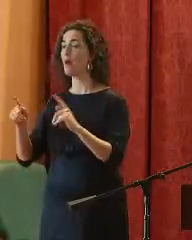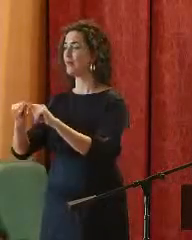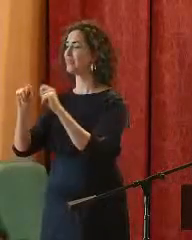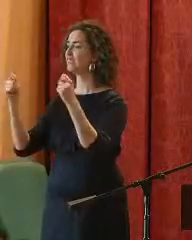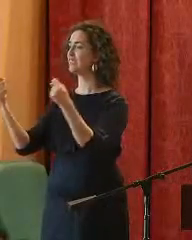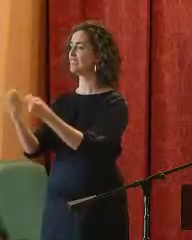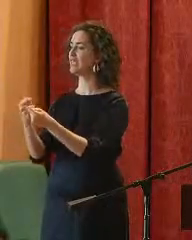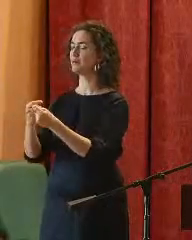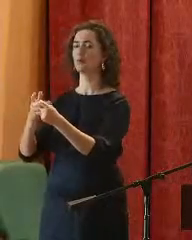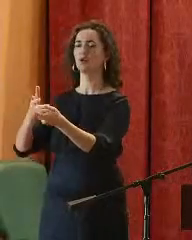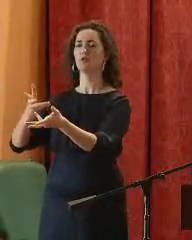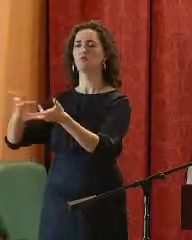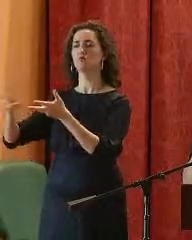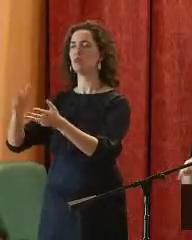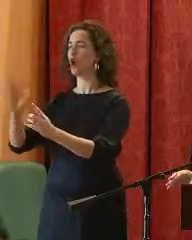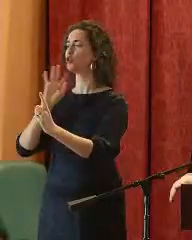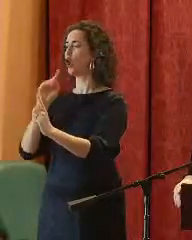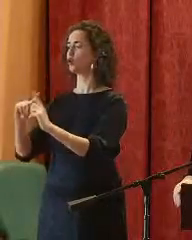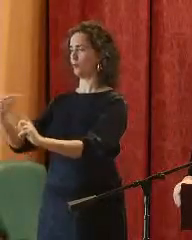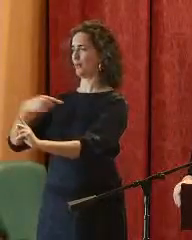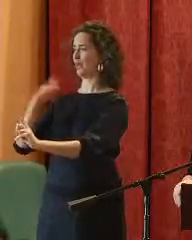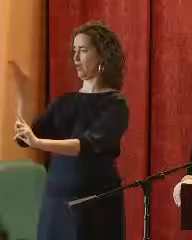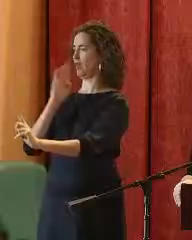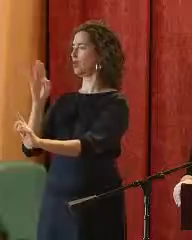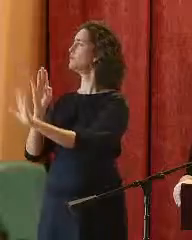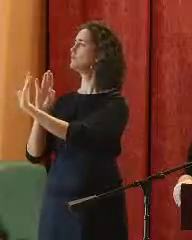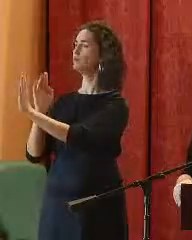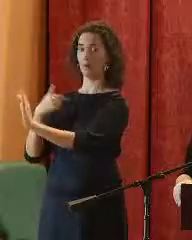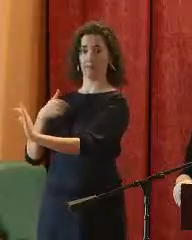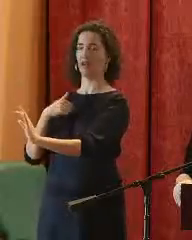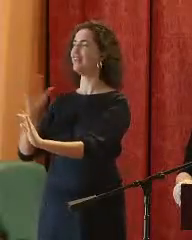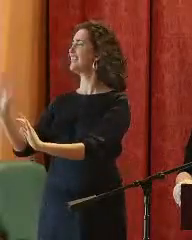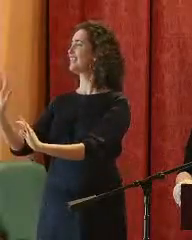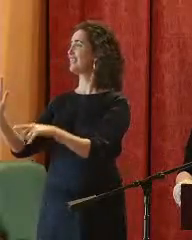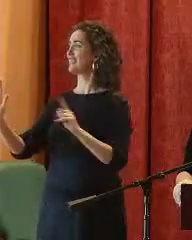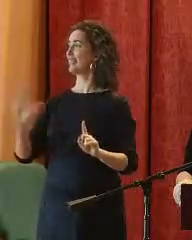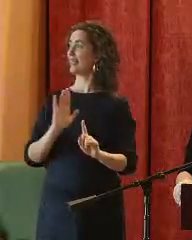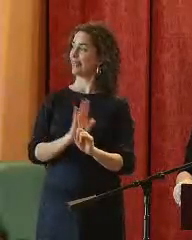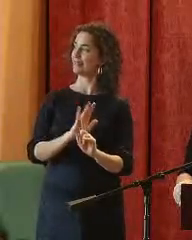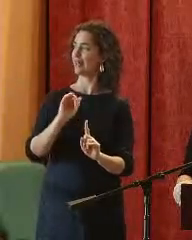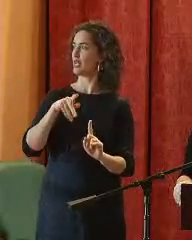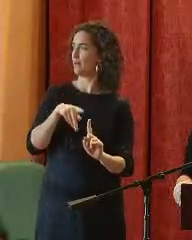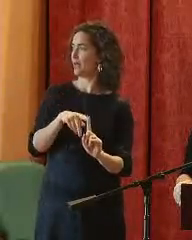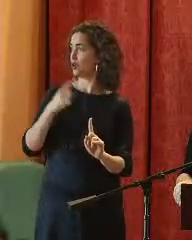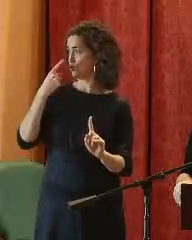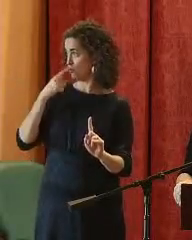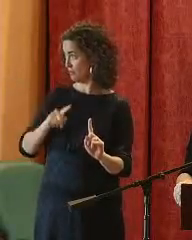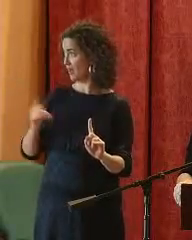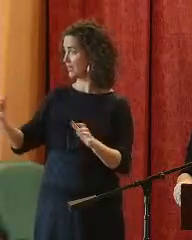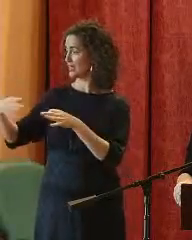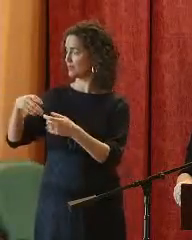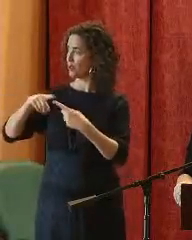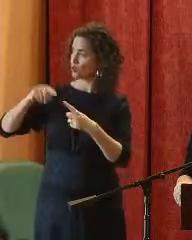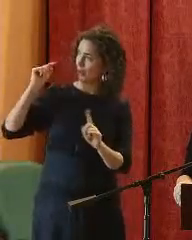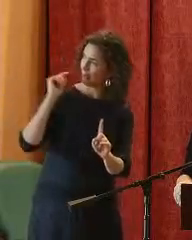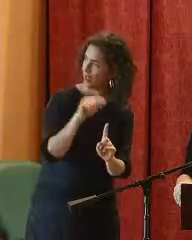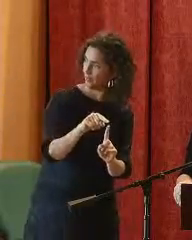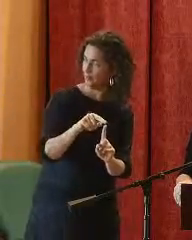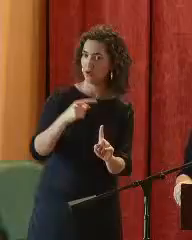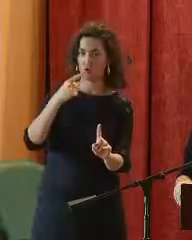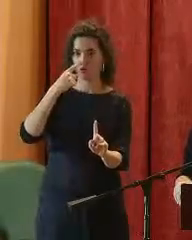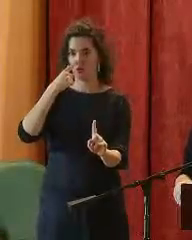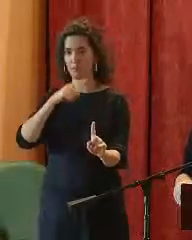direct all of their communication to me, I would even correct them and say, this is his IEP. Can you make sure that you're explaining that to him, or can